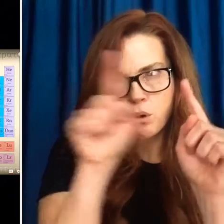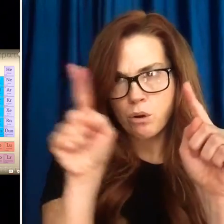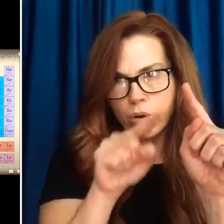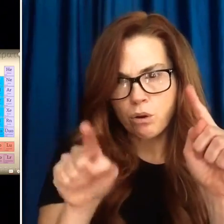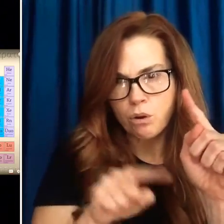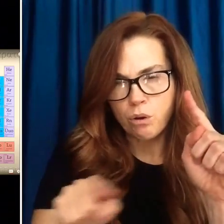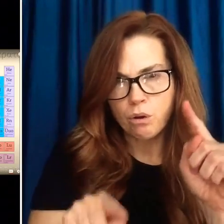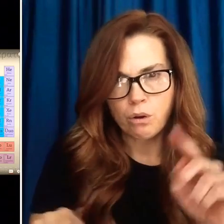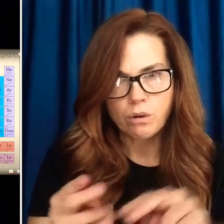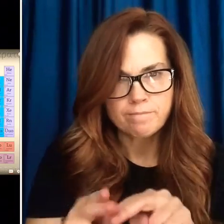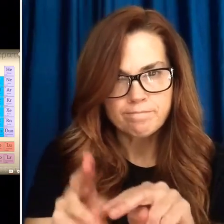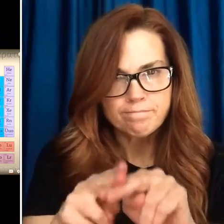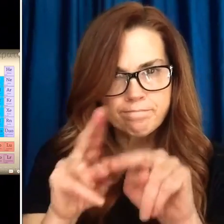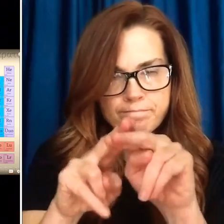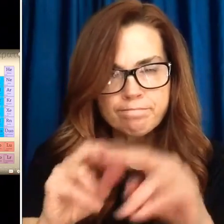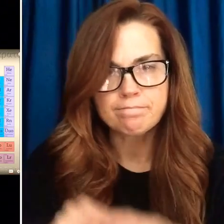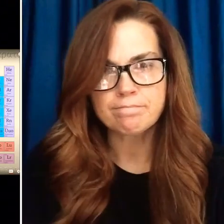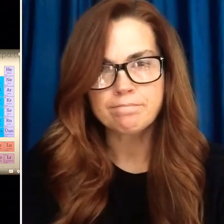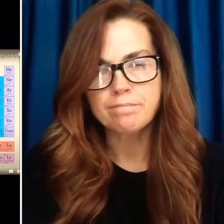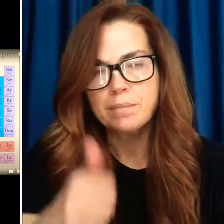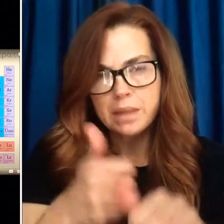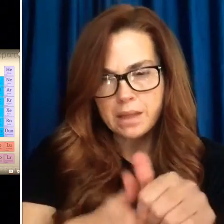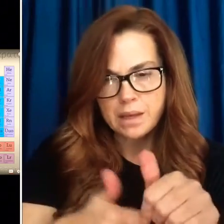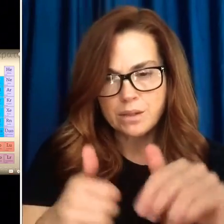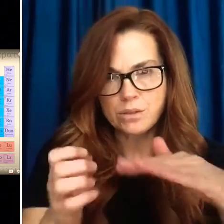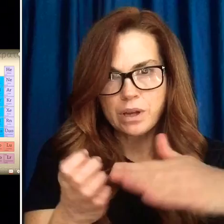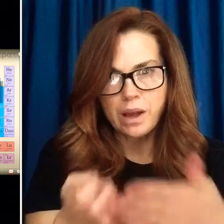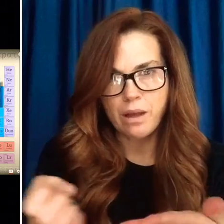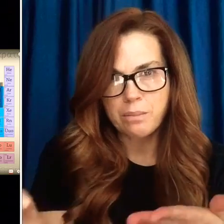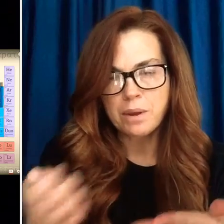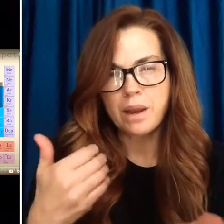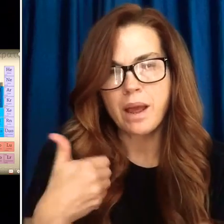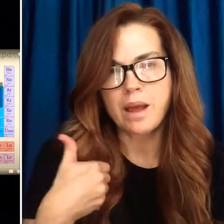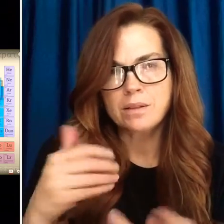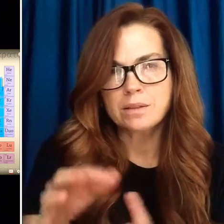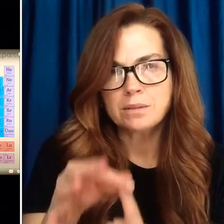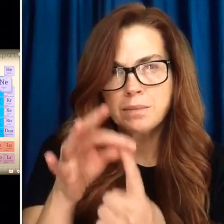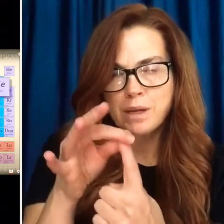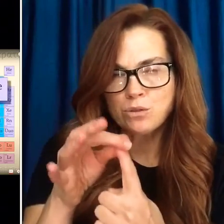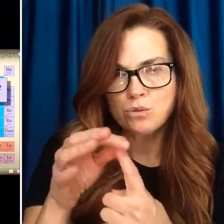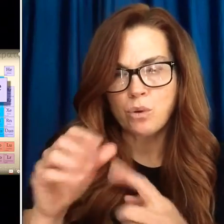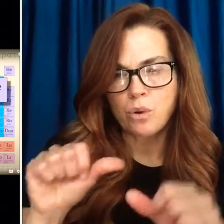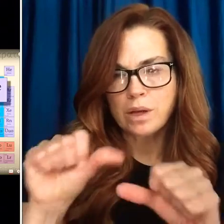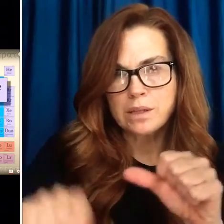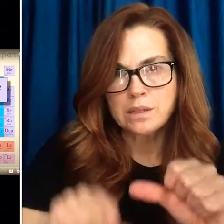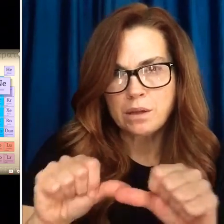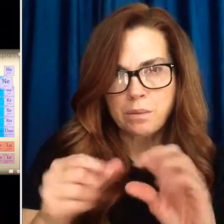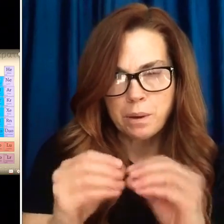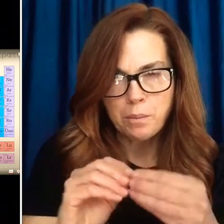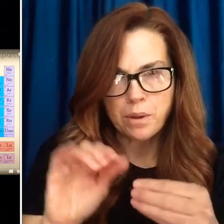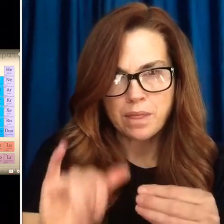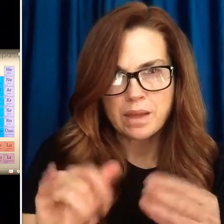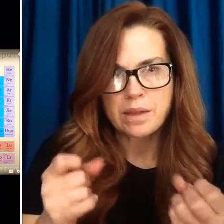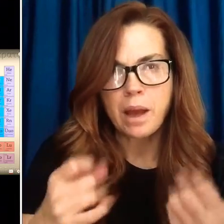bottom. Each element has a unique atomic number. That's the number of protons in the nucleus of the